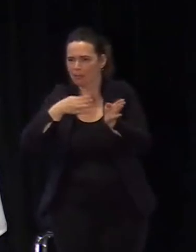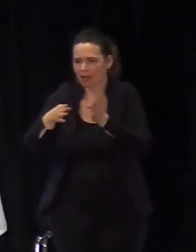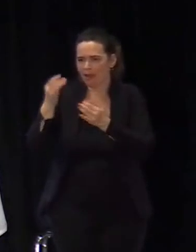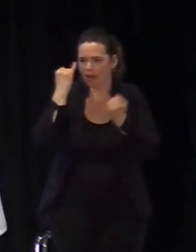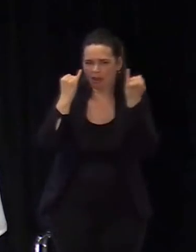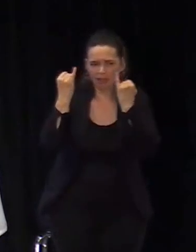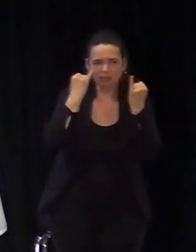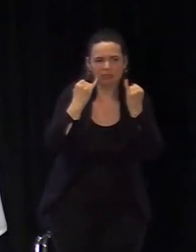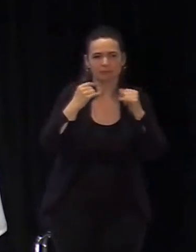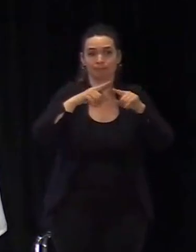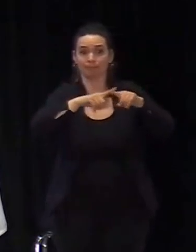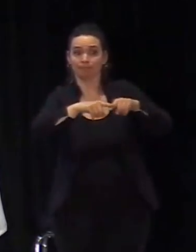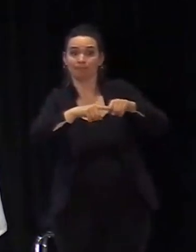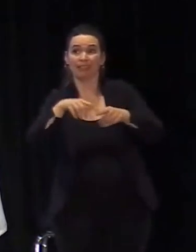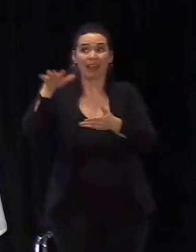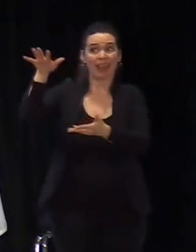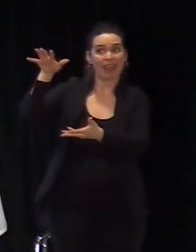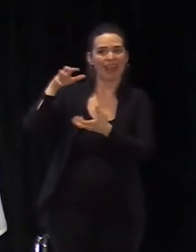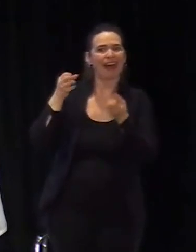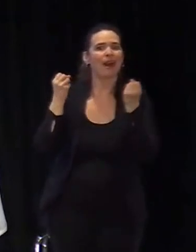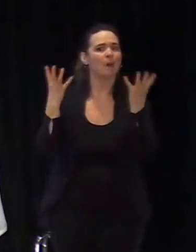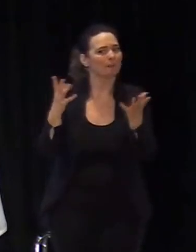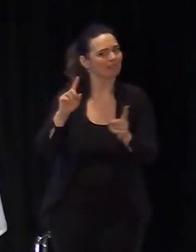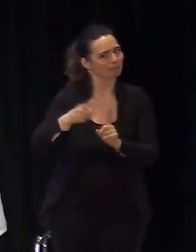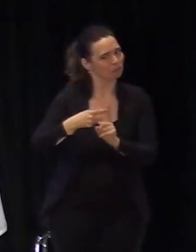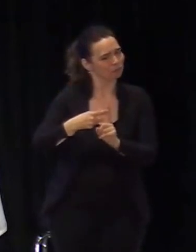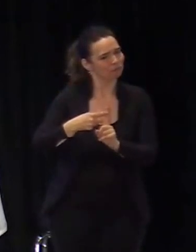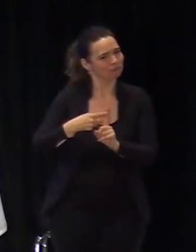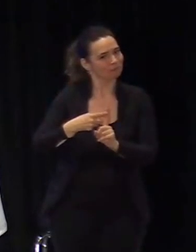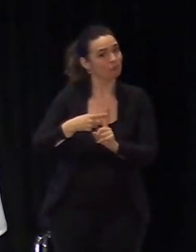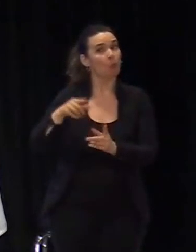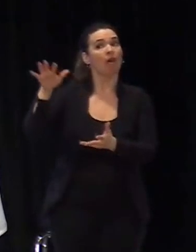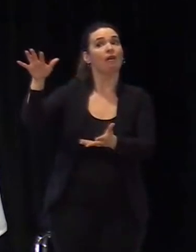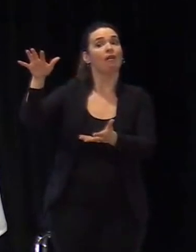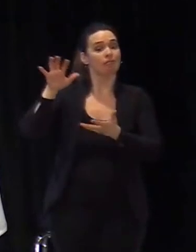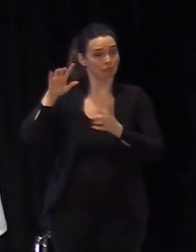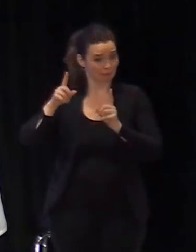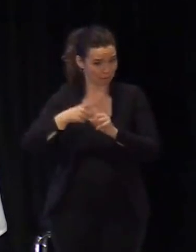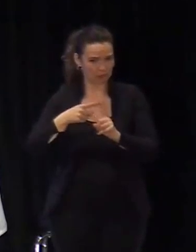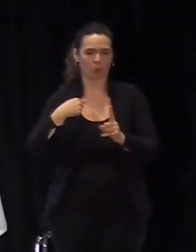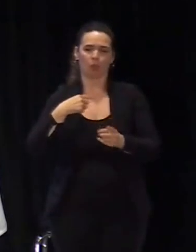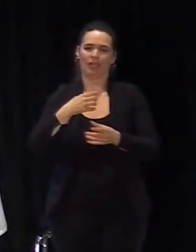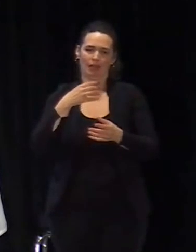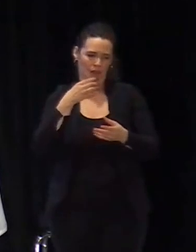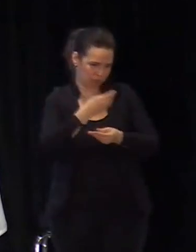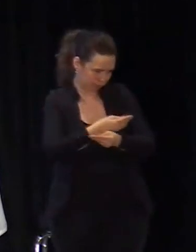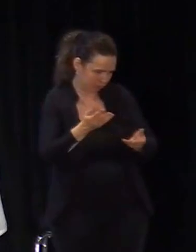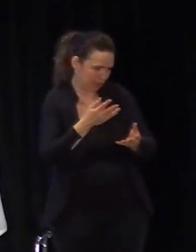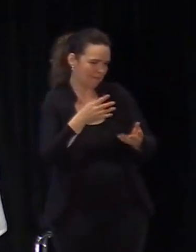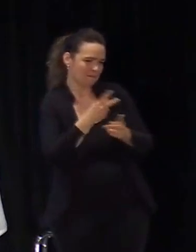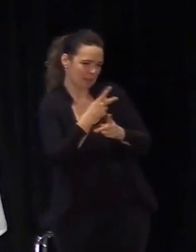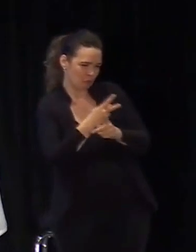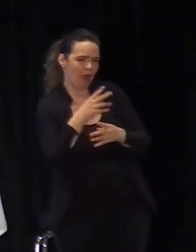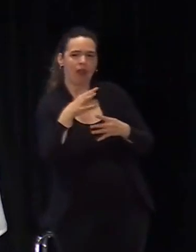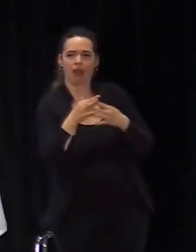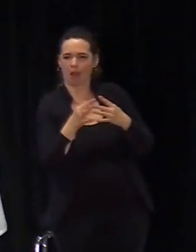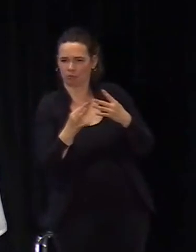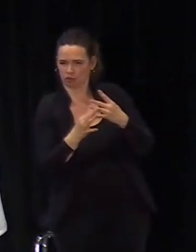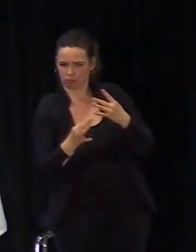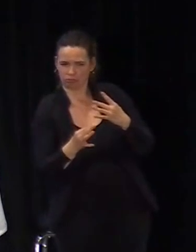supply. If we have a lot of supply, we can do lots of things. If we have a couple hundred doses, logistically,